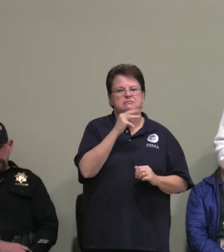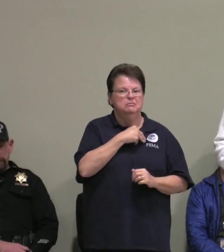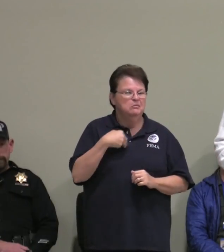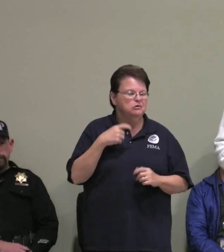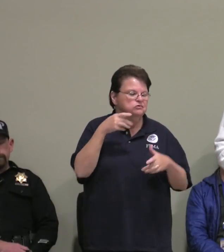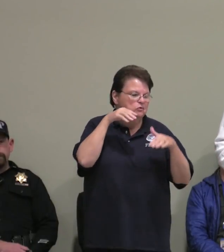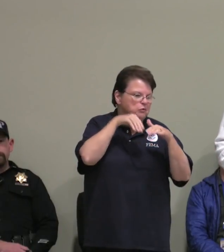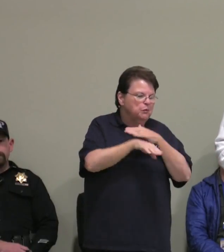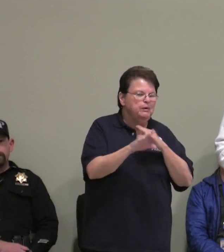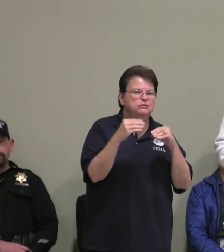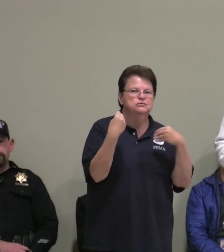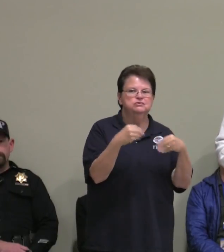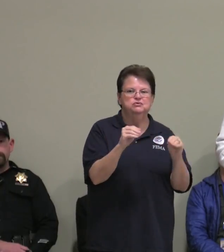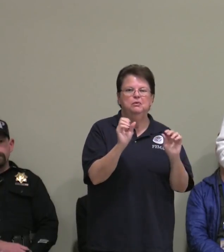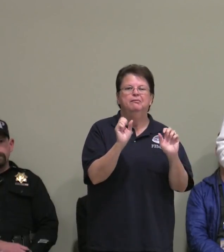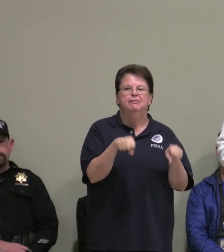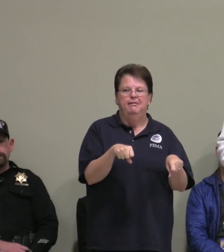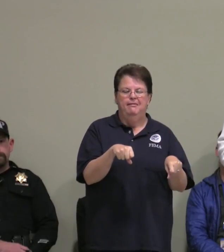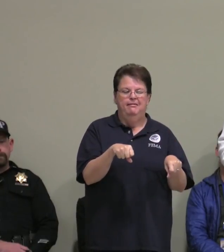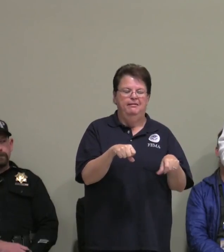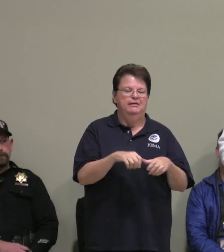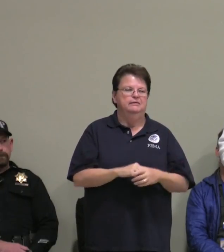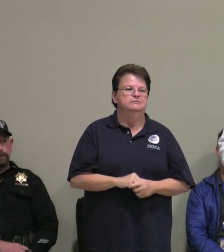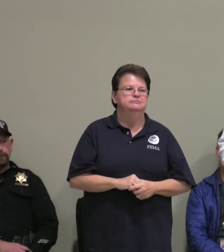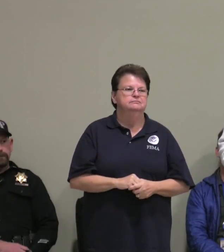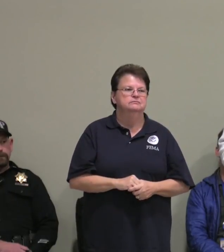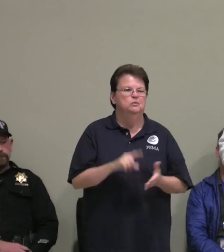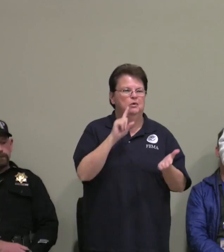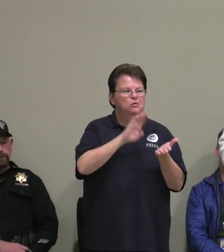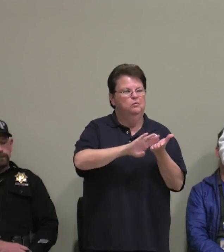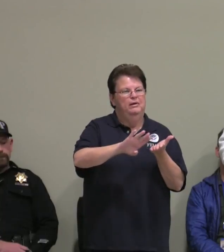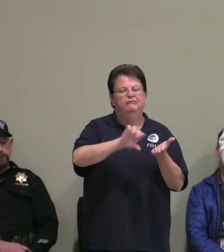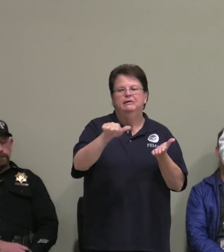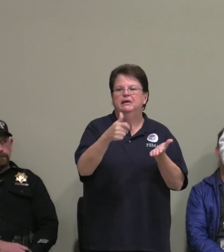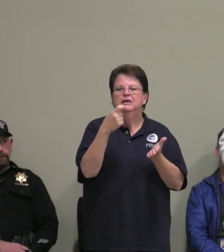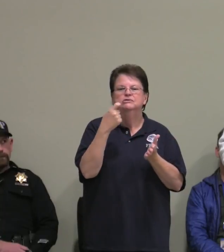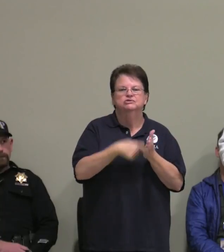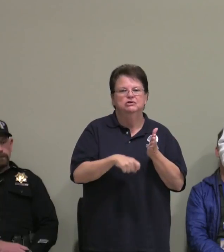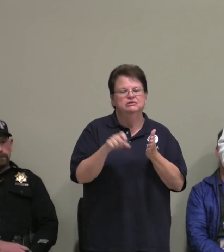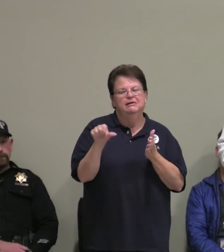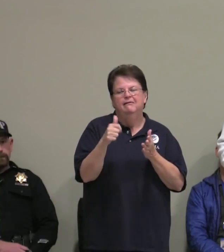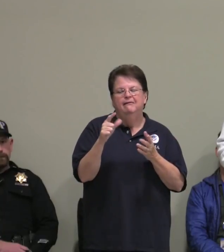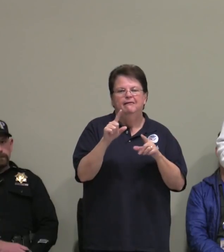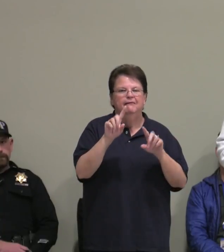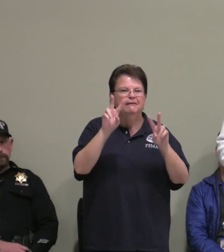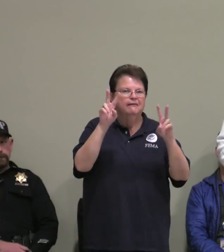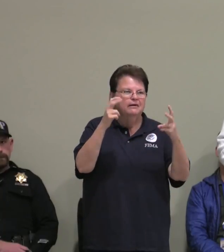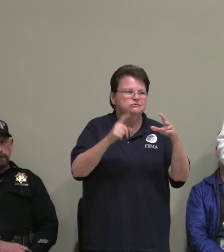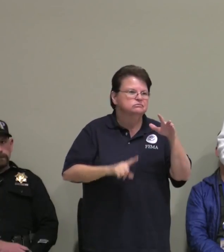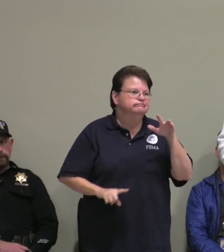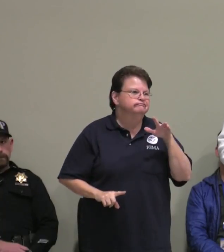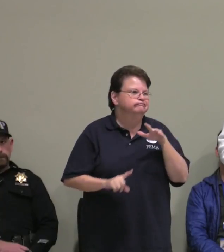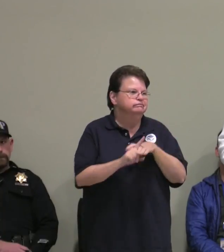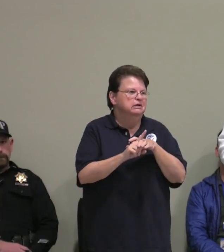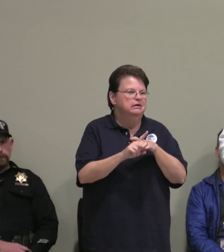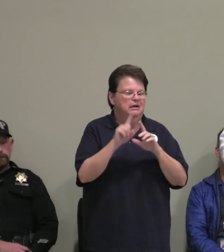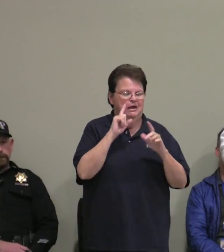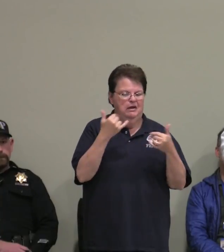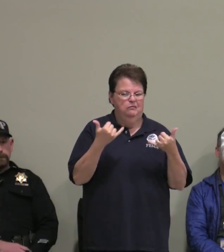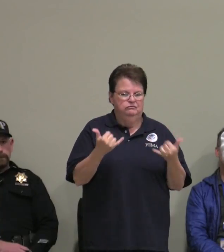and of course, we are waiving any charges and any issues come up. I'll be around this